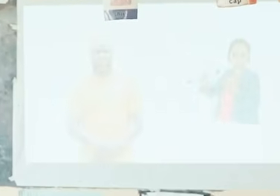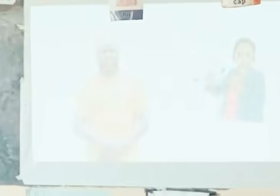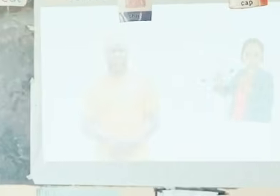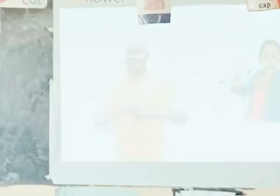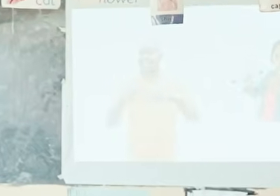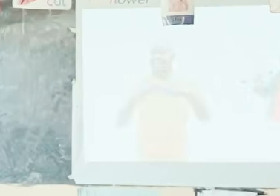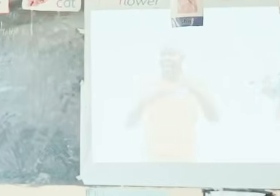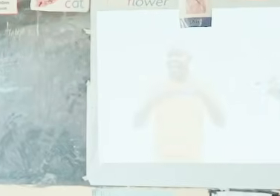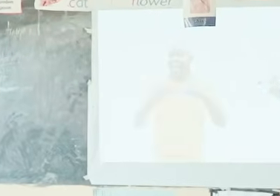more motivated